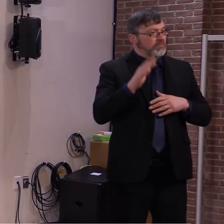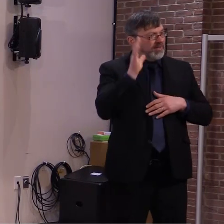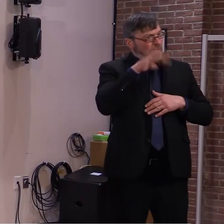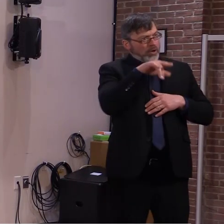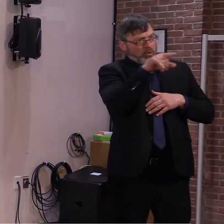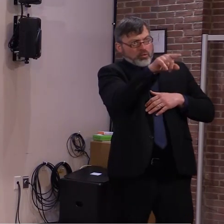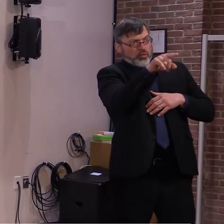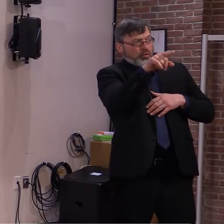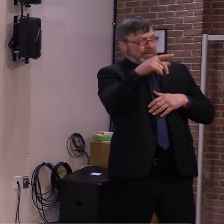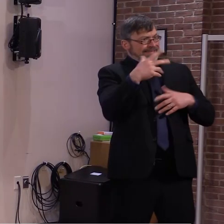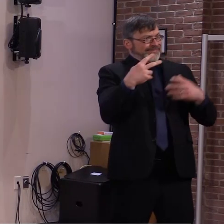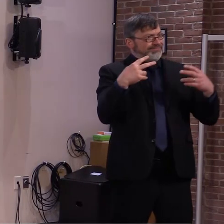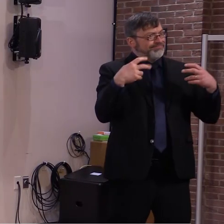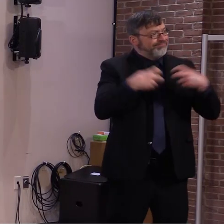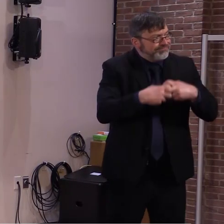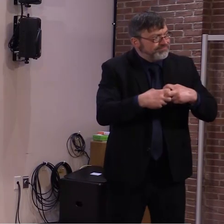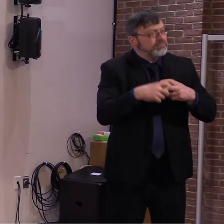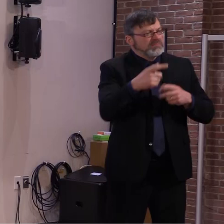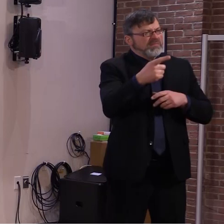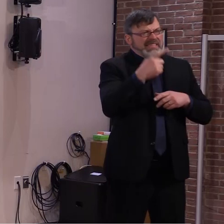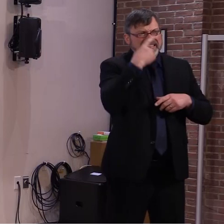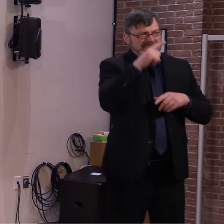call